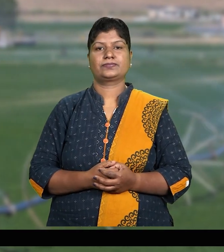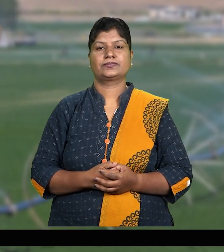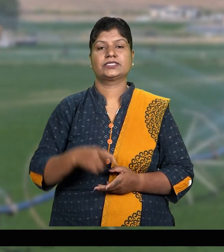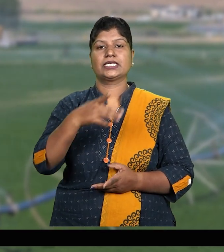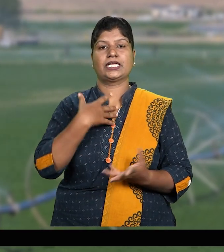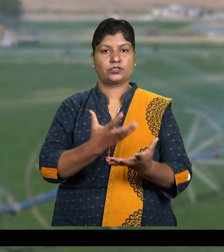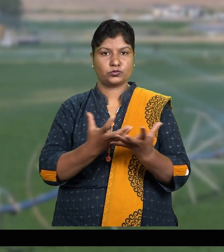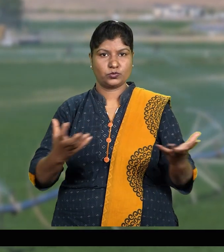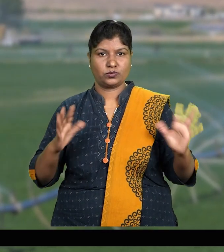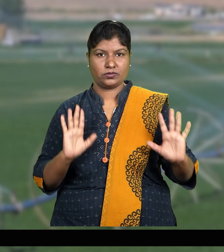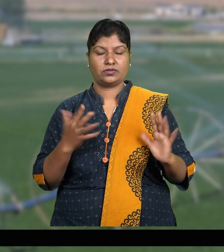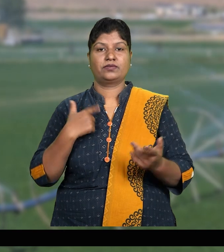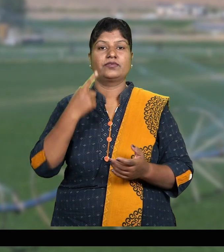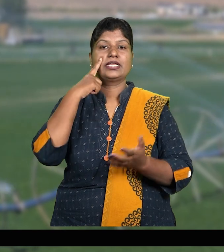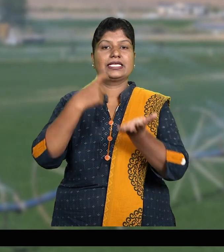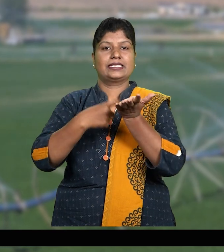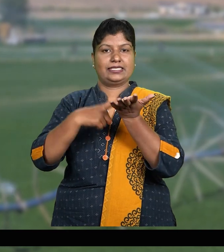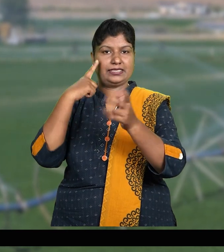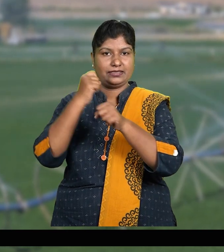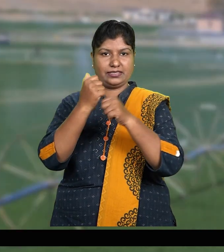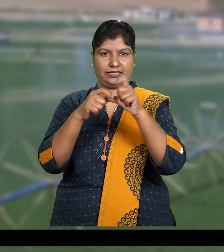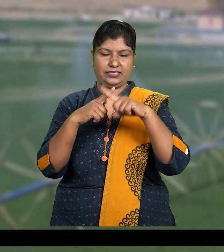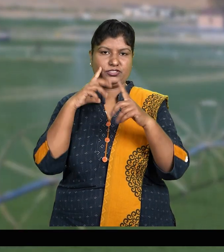Sources of irrigation.